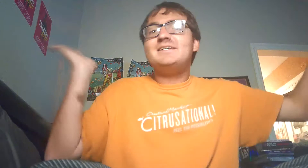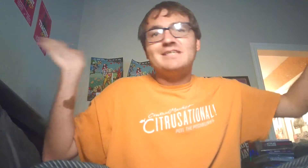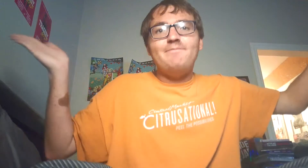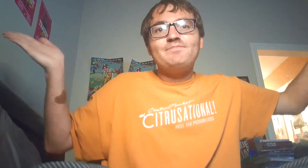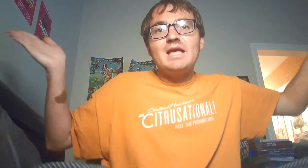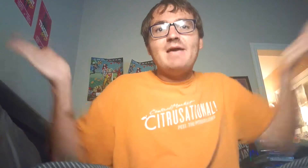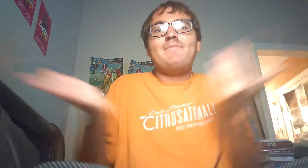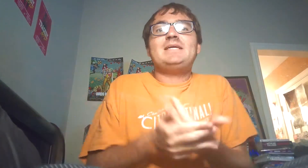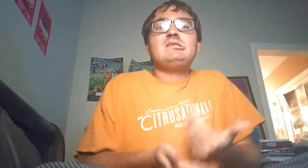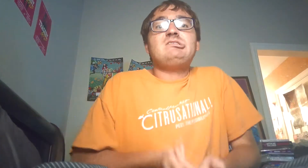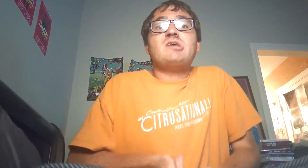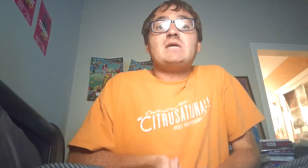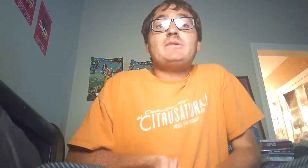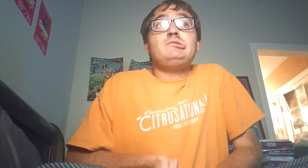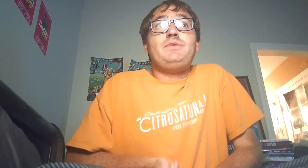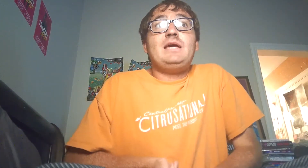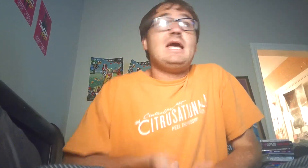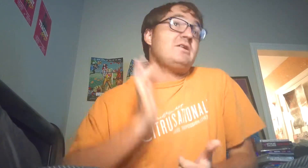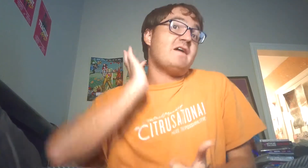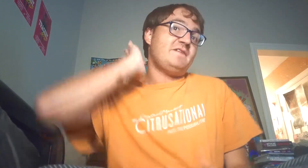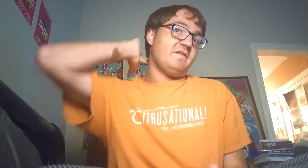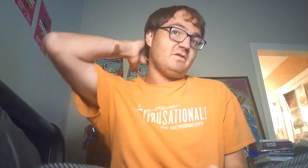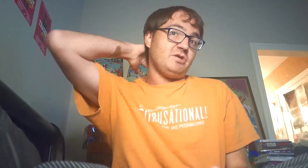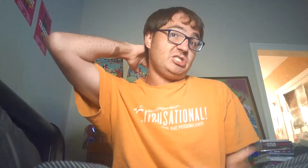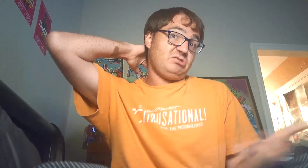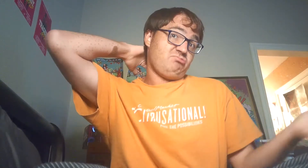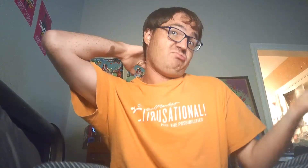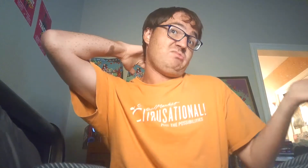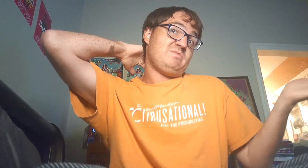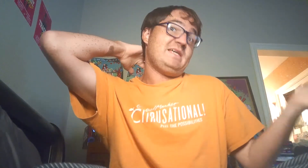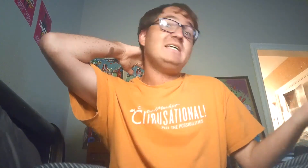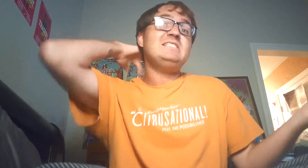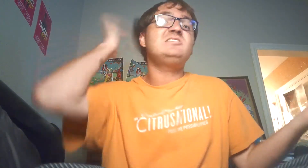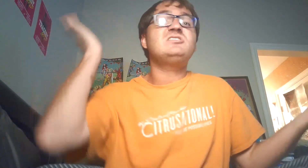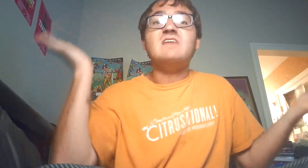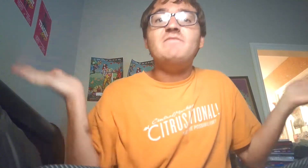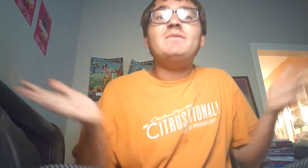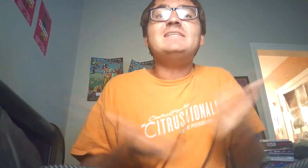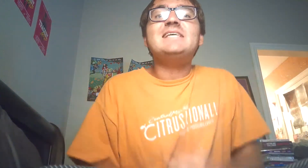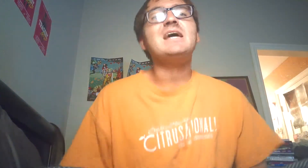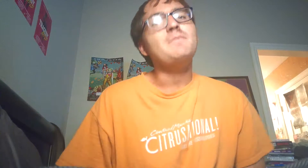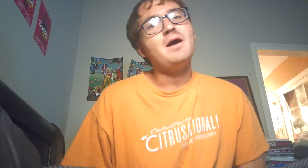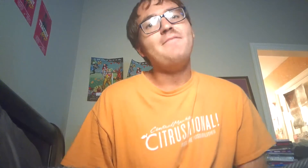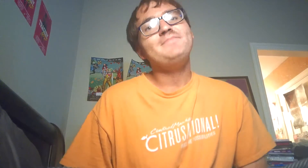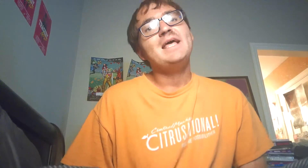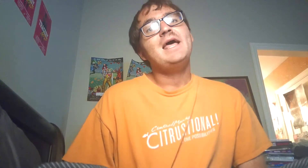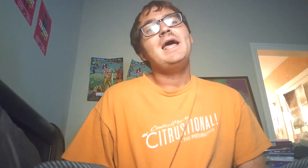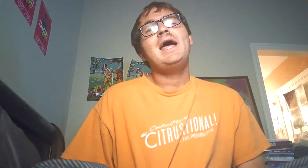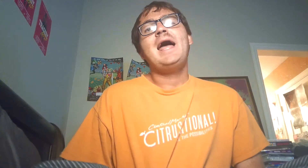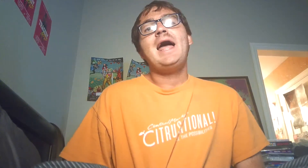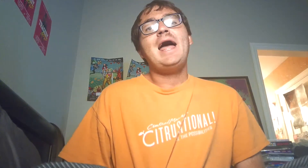awesome. Like, he's talking about doing it in a graphic novel, which would be good and stuff, but it's like, come on. I